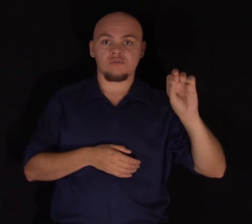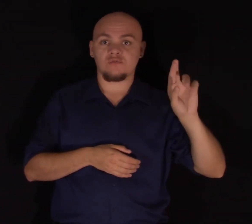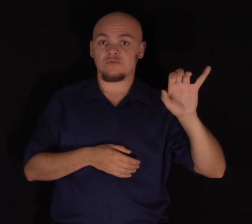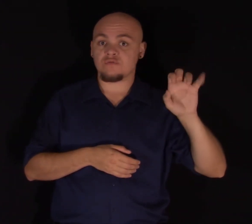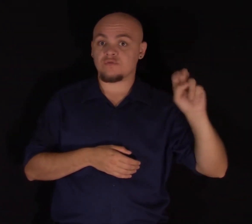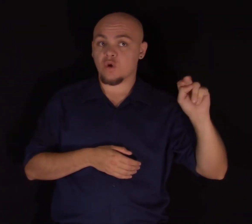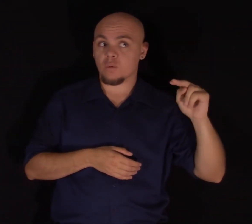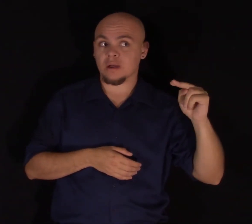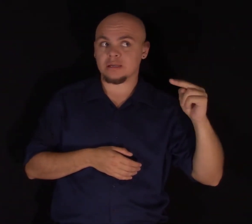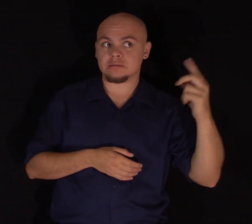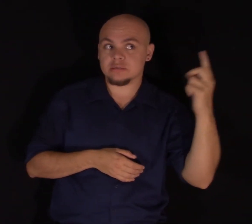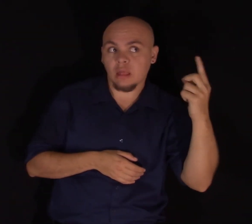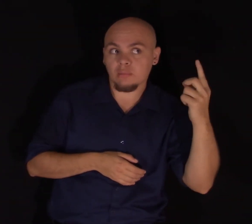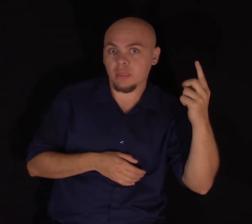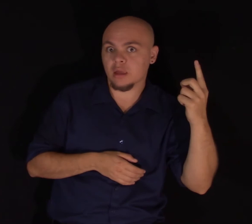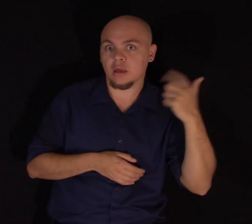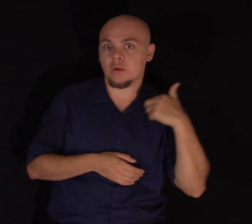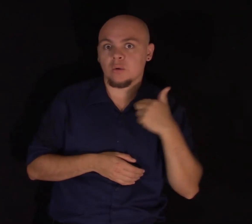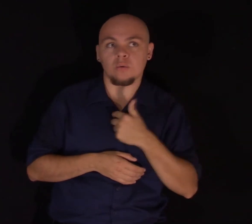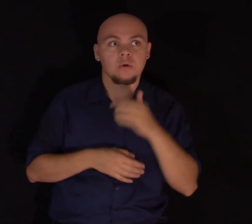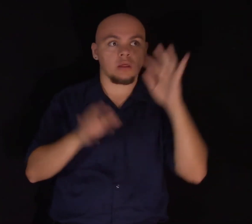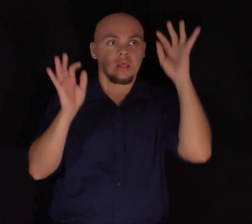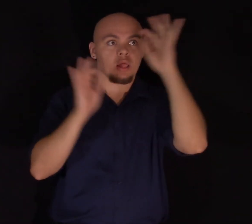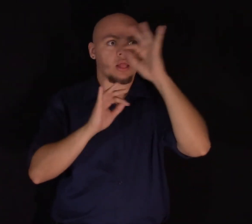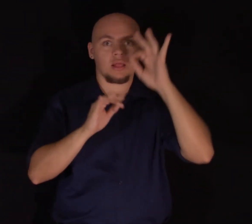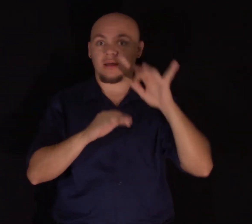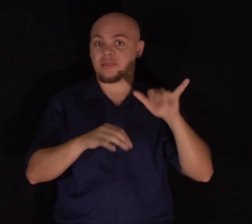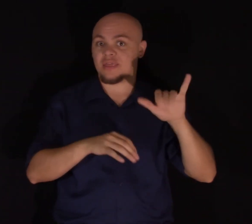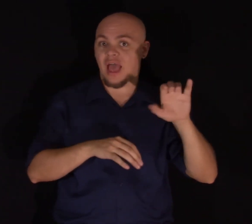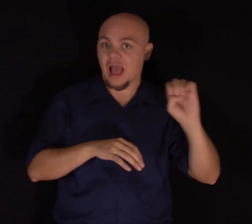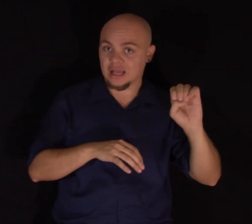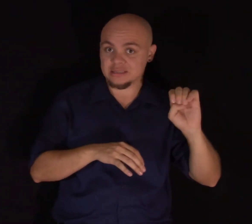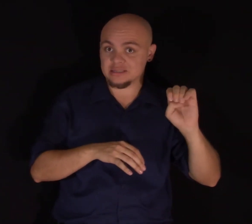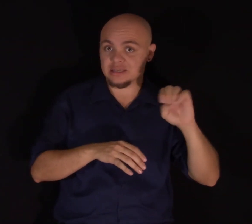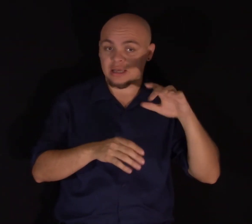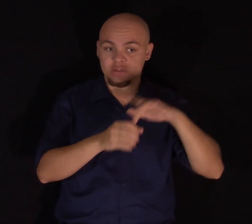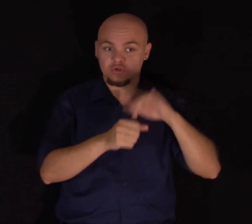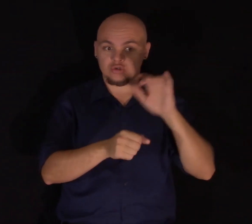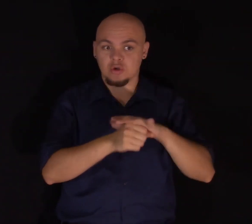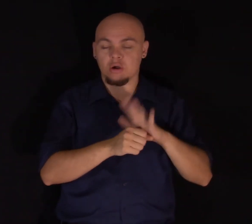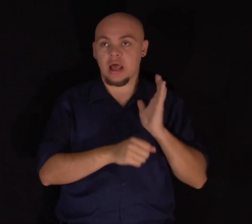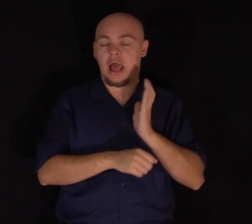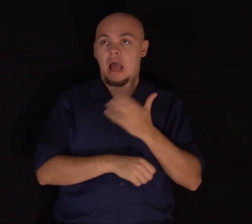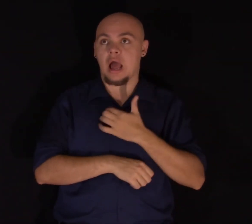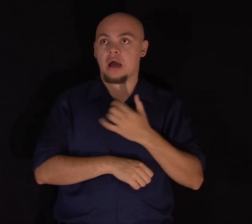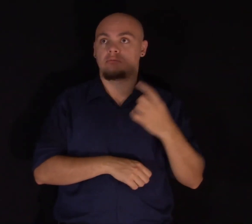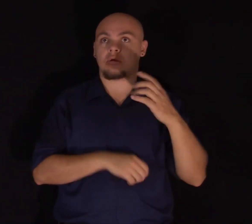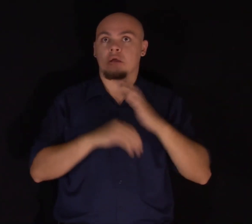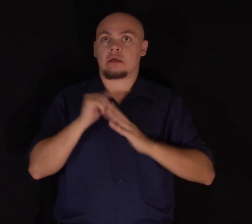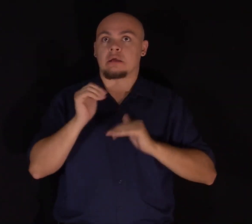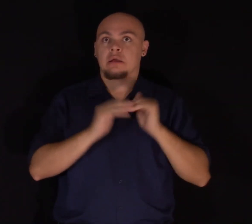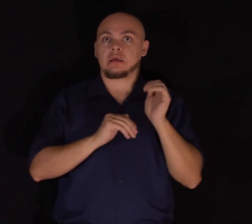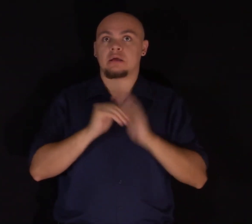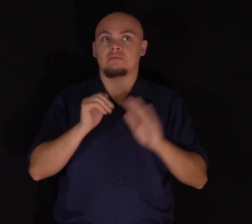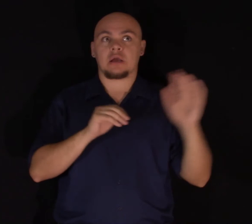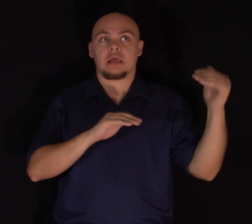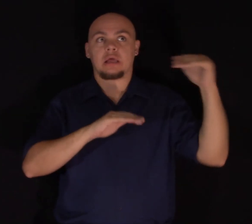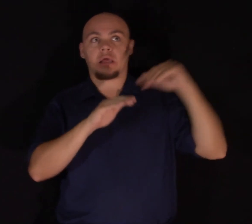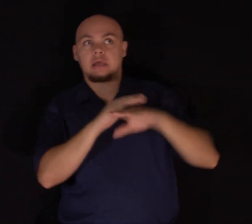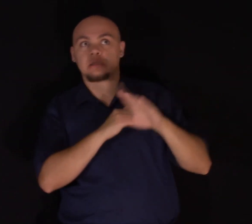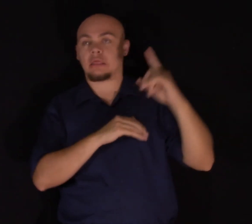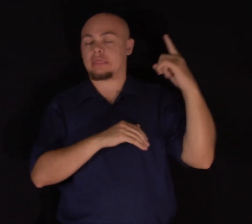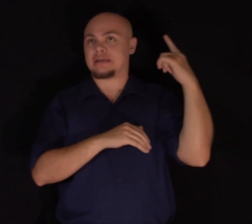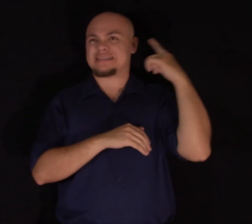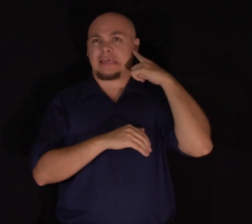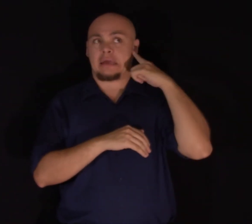entity of which we were ignorant, being the bucket of ice and cans of soda, entered into our little comfort zone via the noise